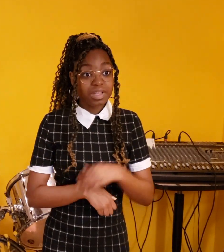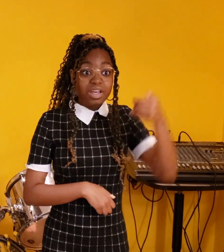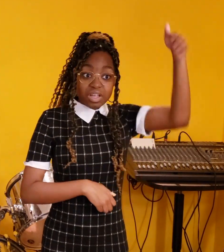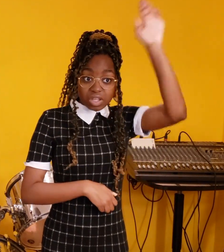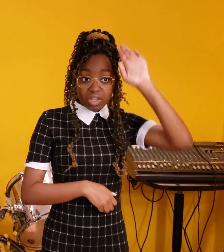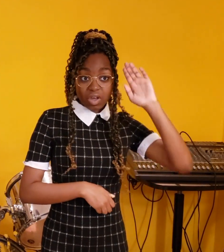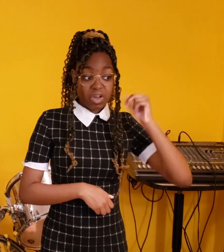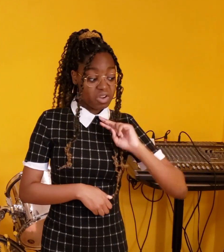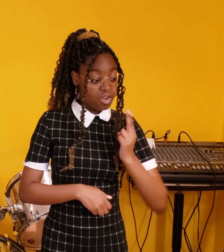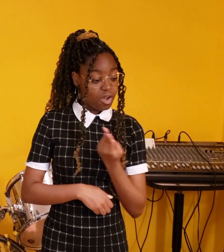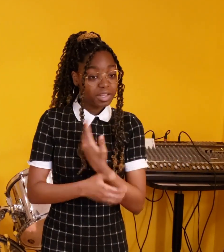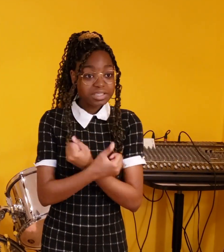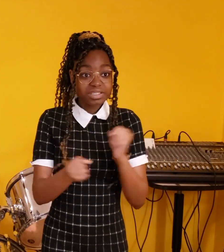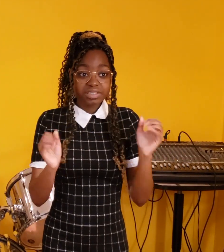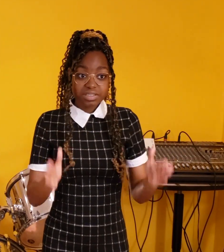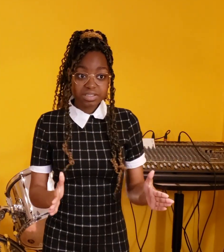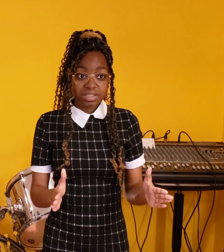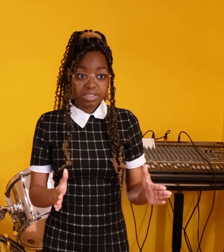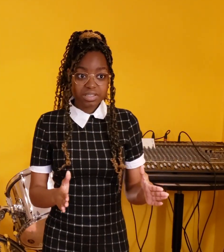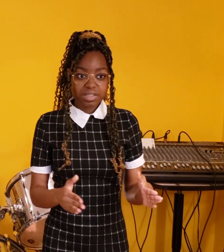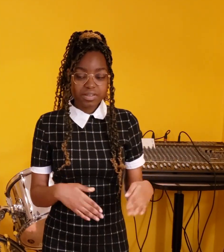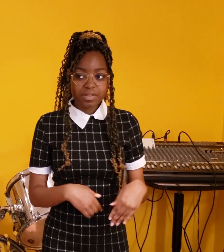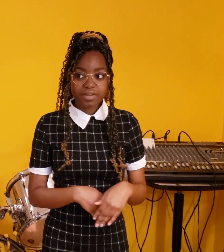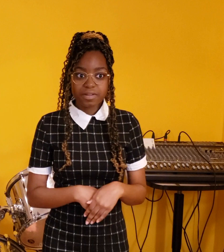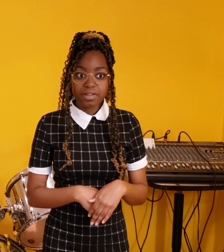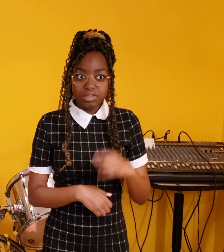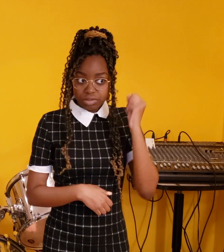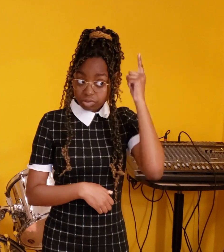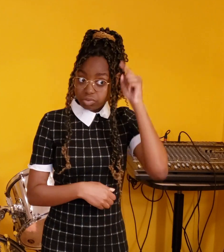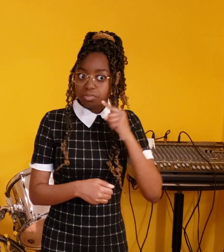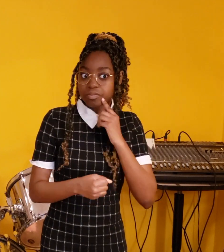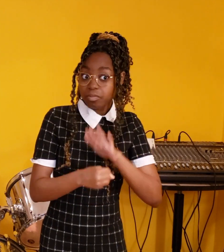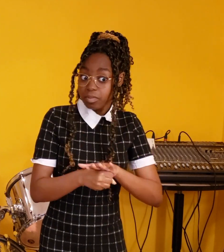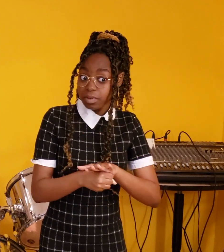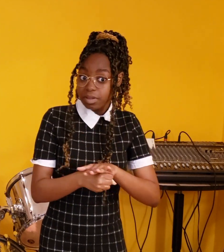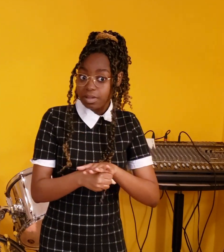God our Savior. So do you see the covenant that